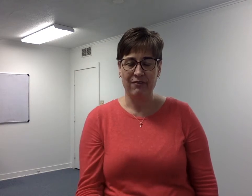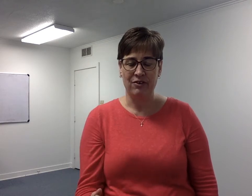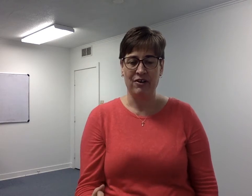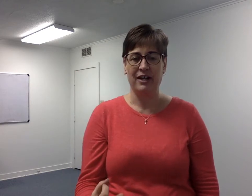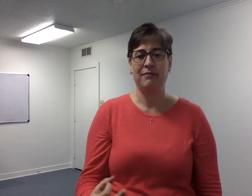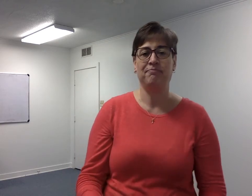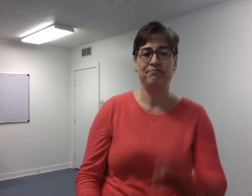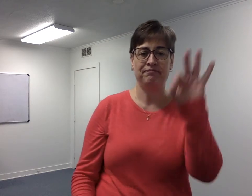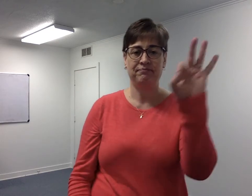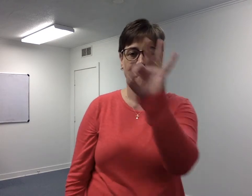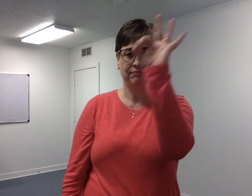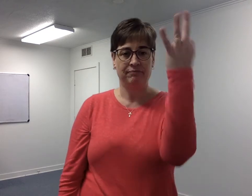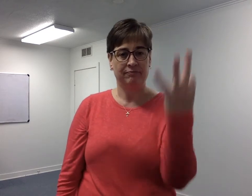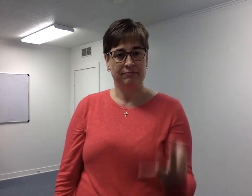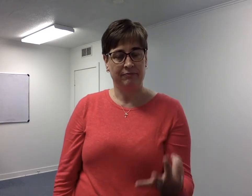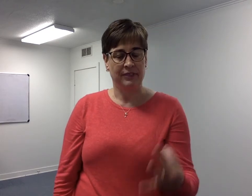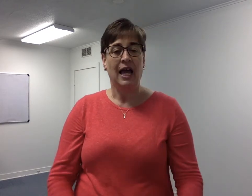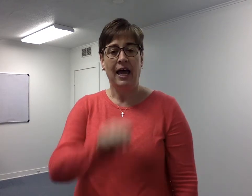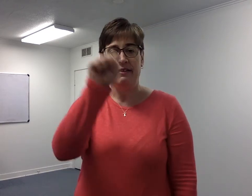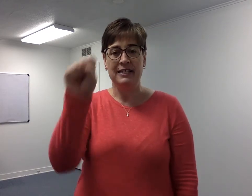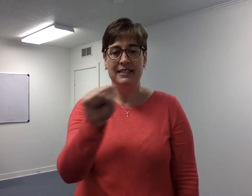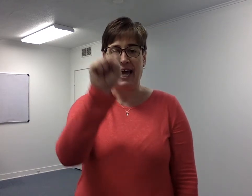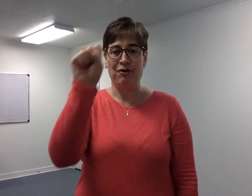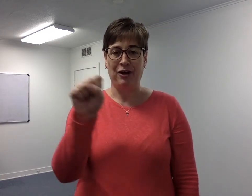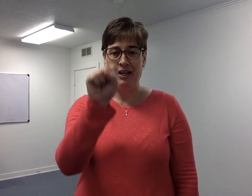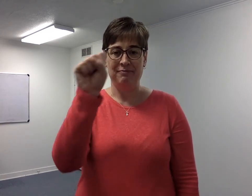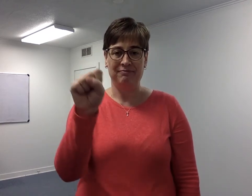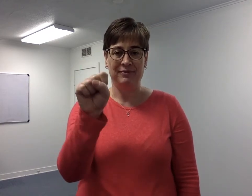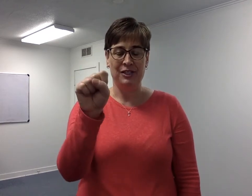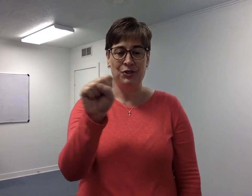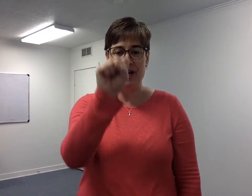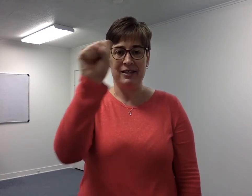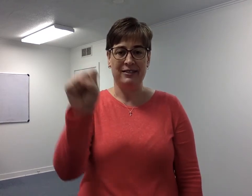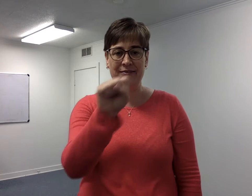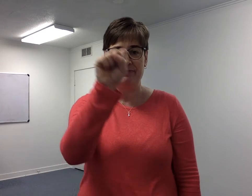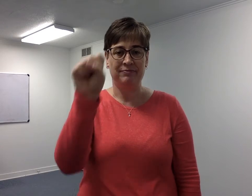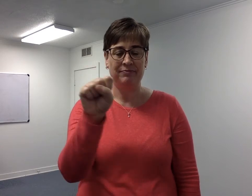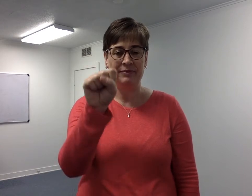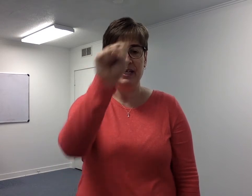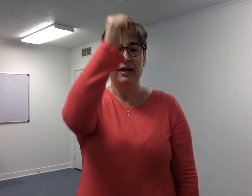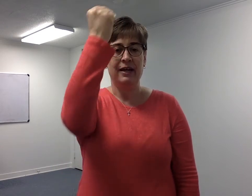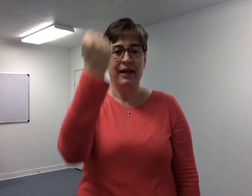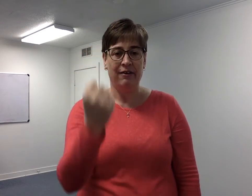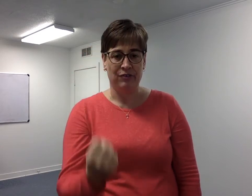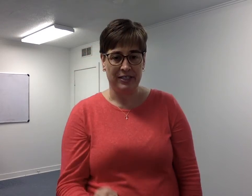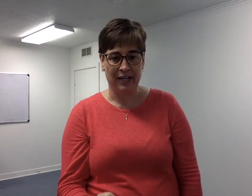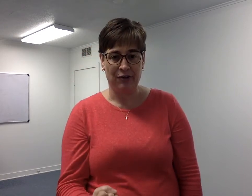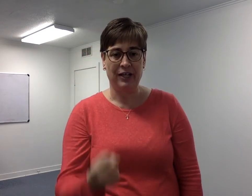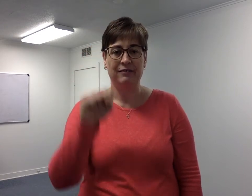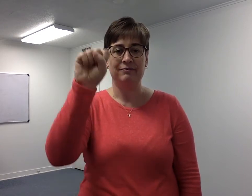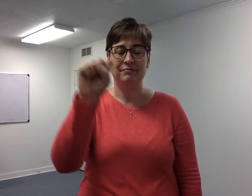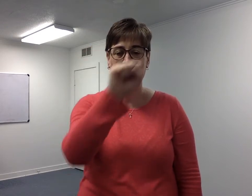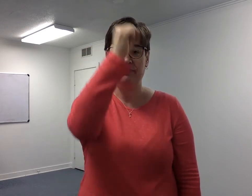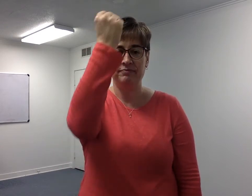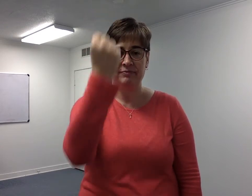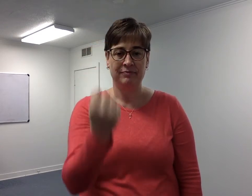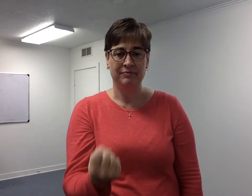Every Friday. And then Saturday is your S. Every Saturday.